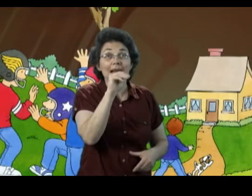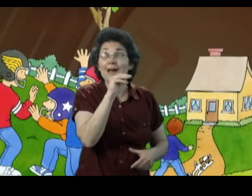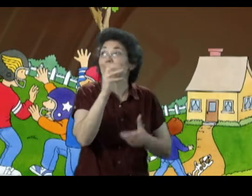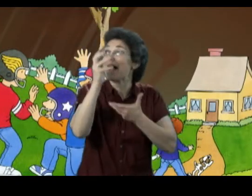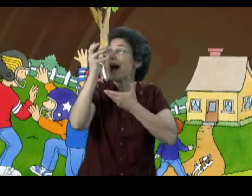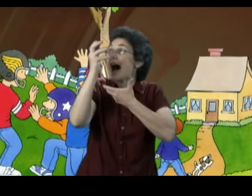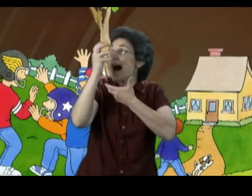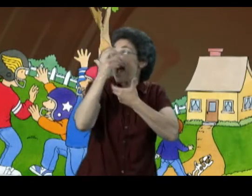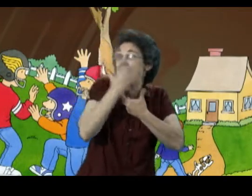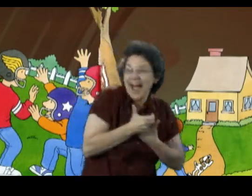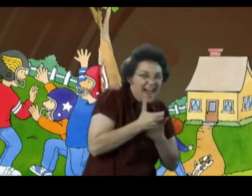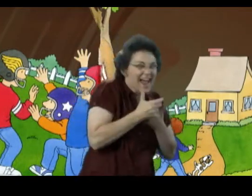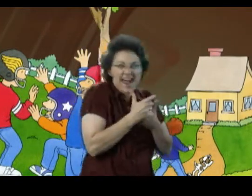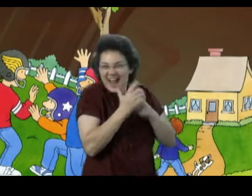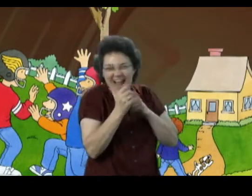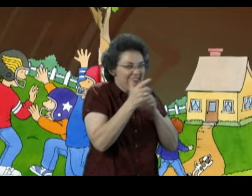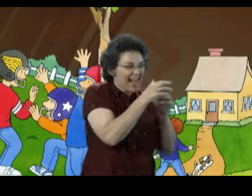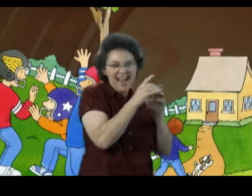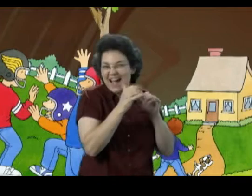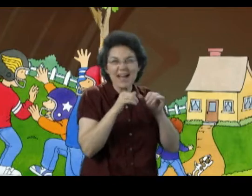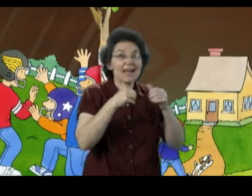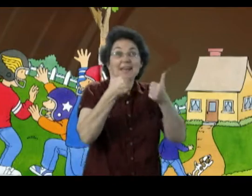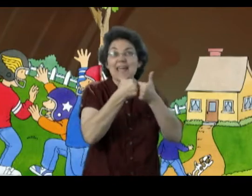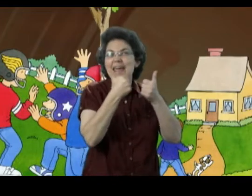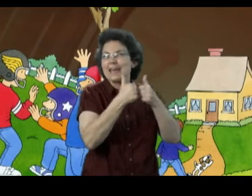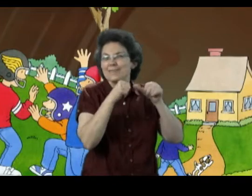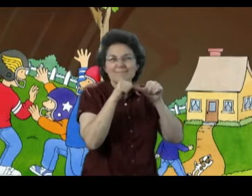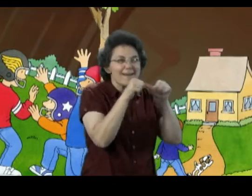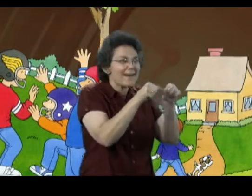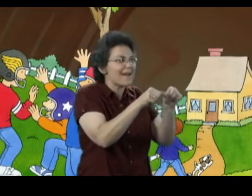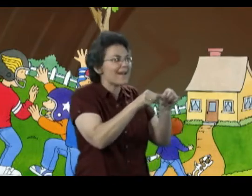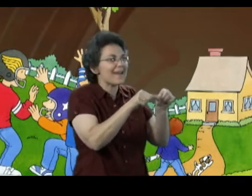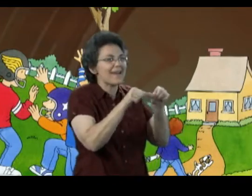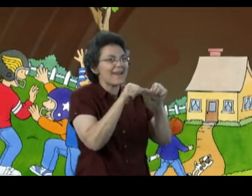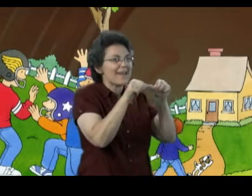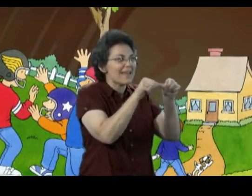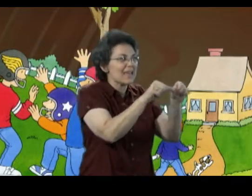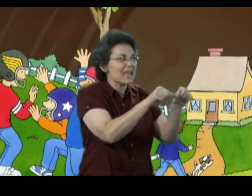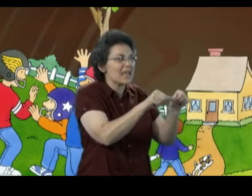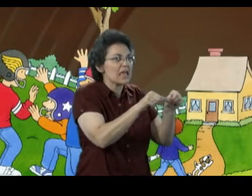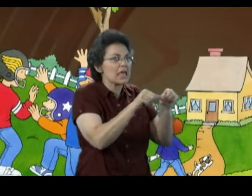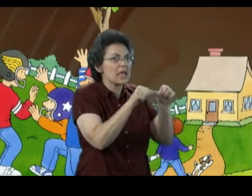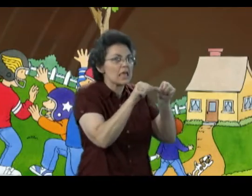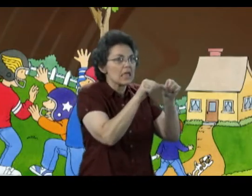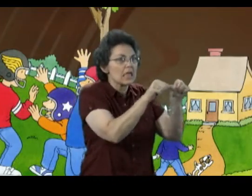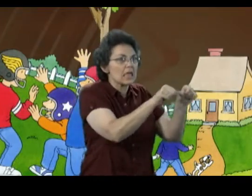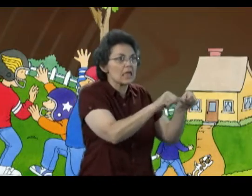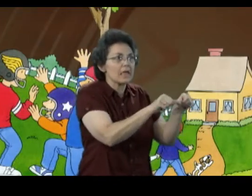He watched his brother Sam catch the ball. The game went on and on.